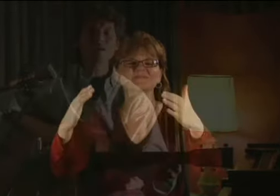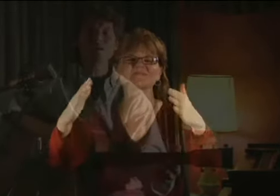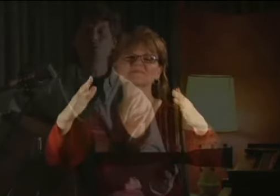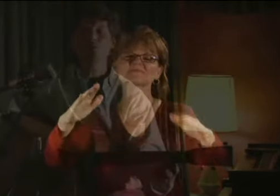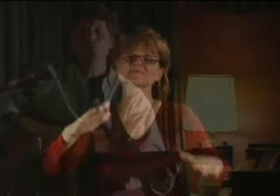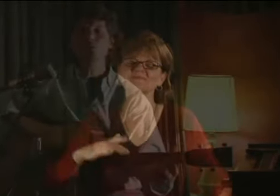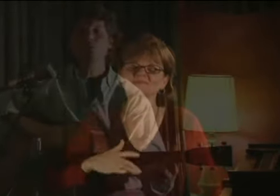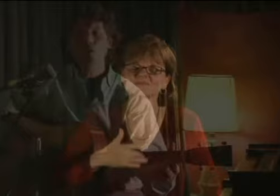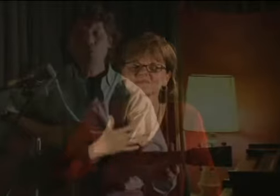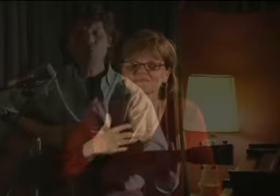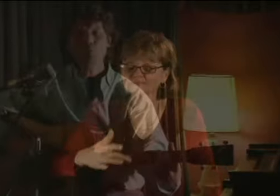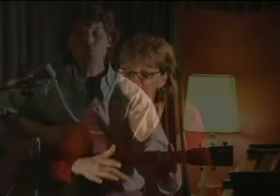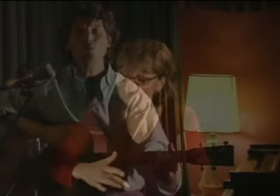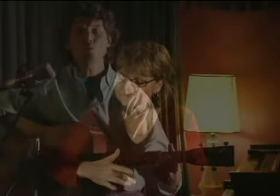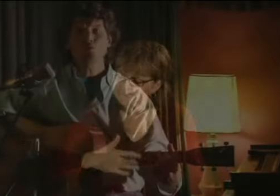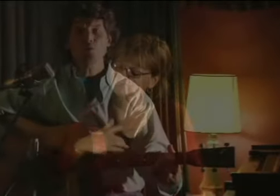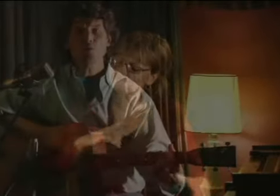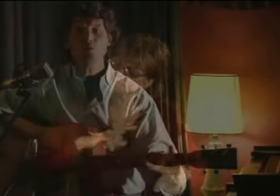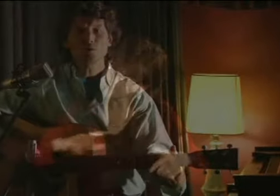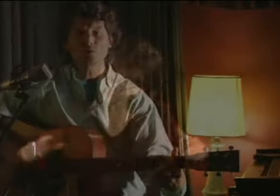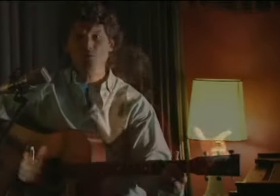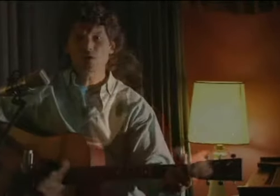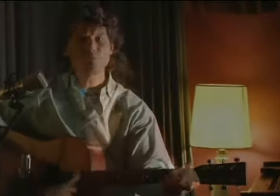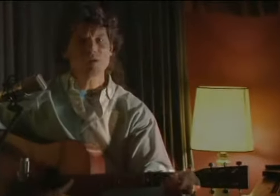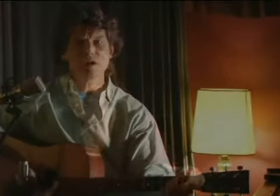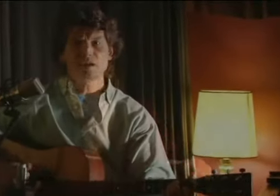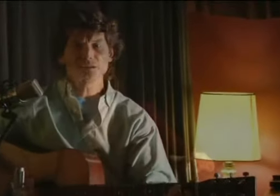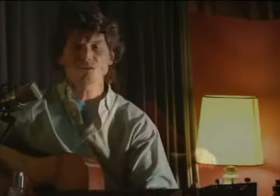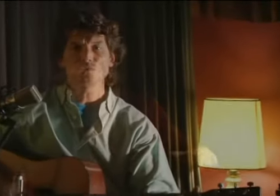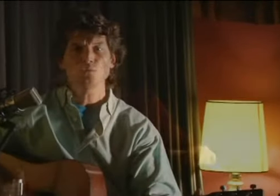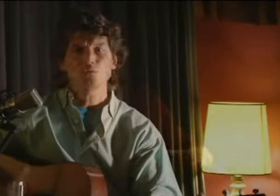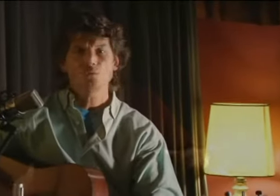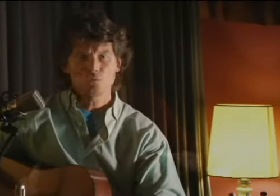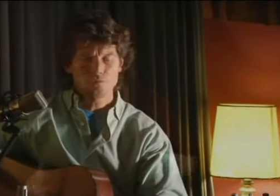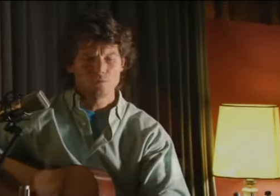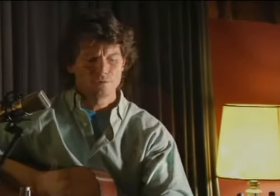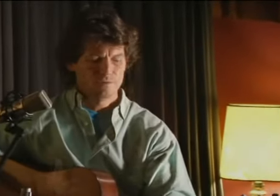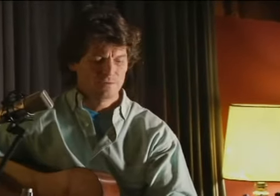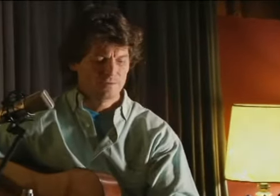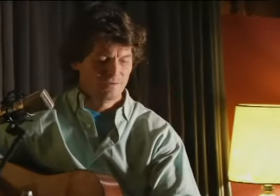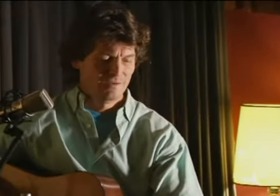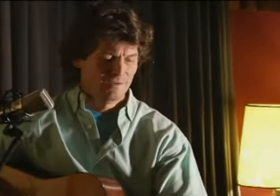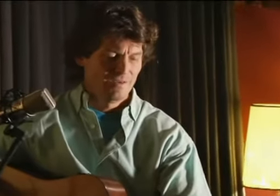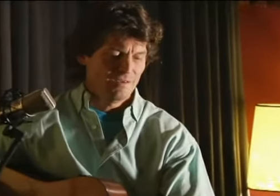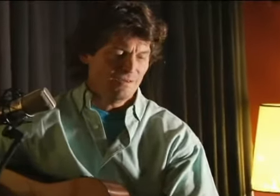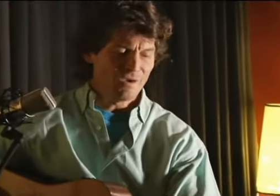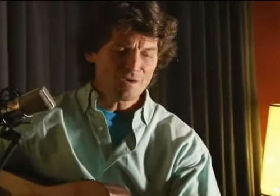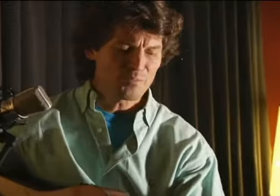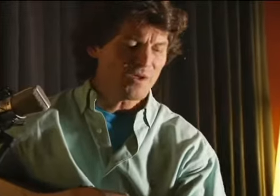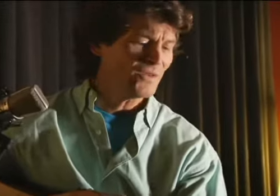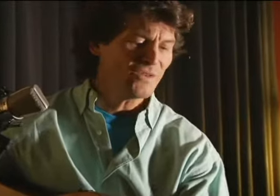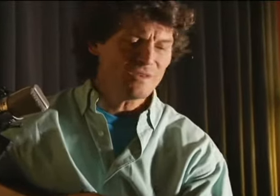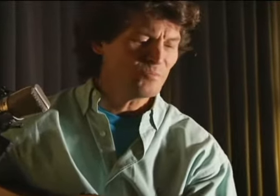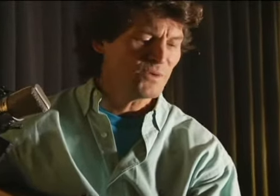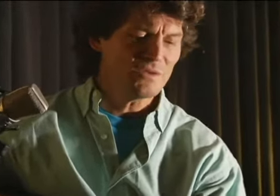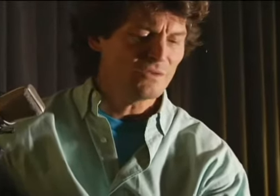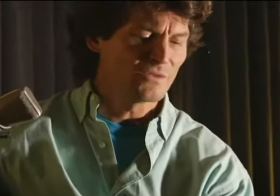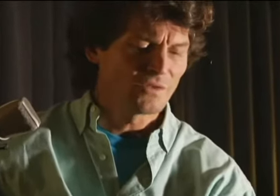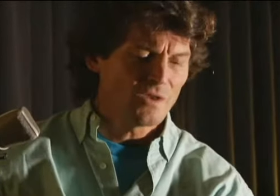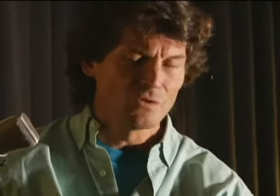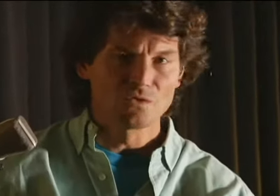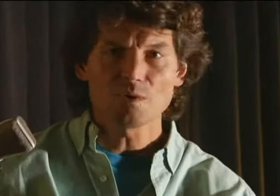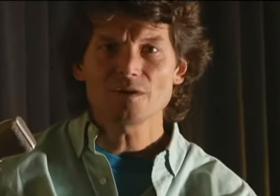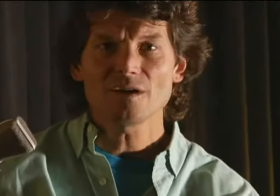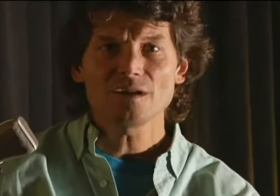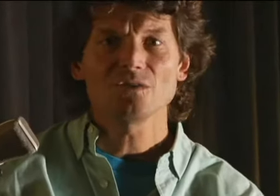and gratitude move me with great magnitude. Here, present